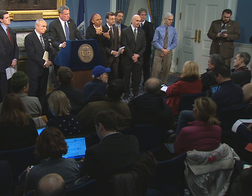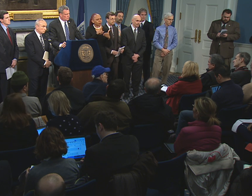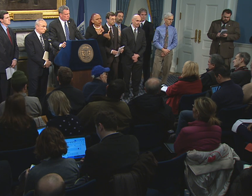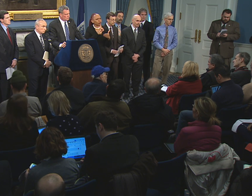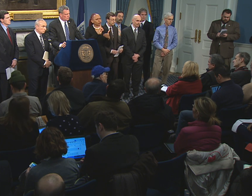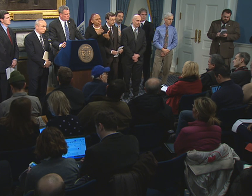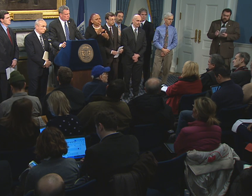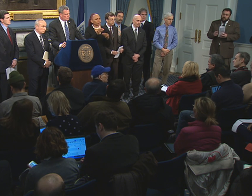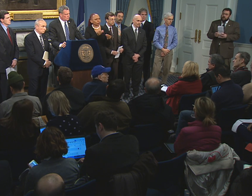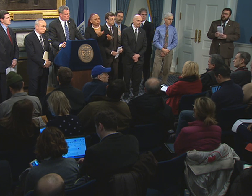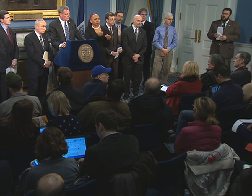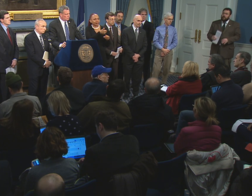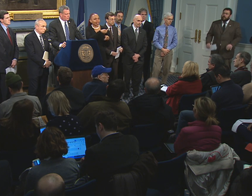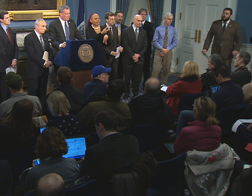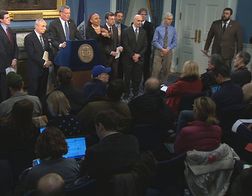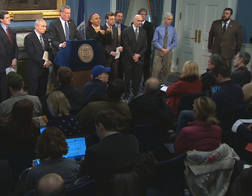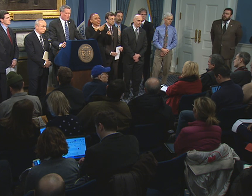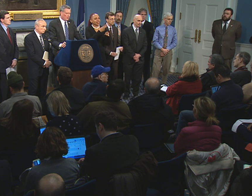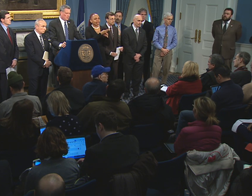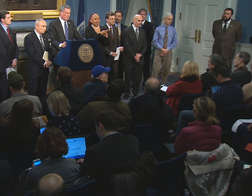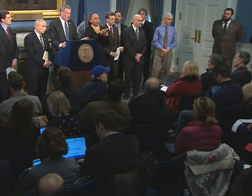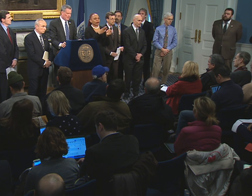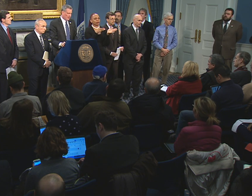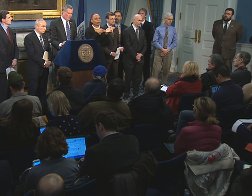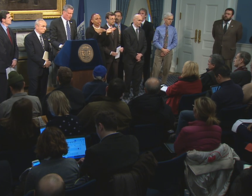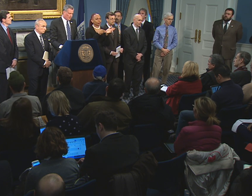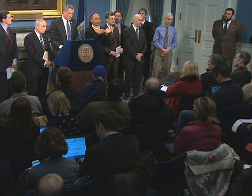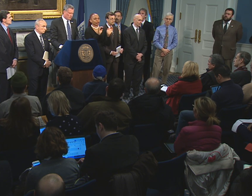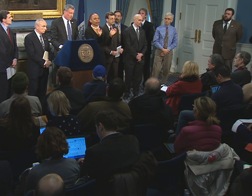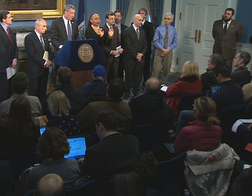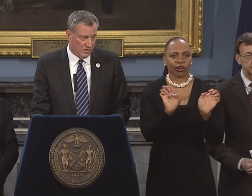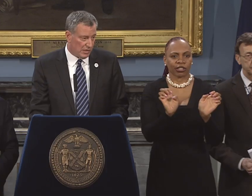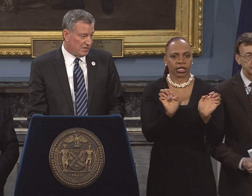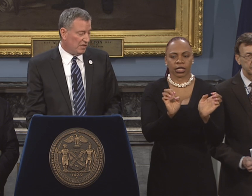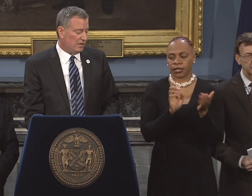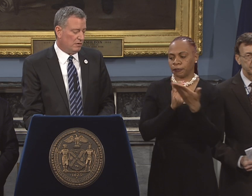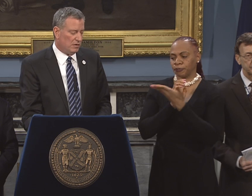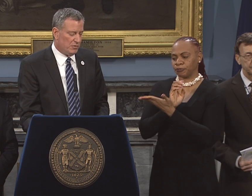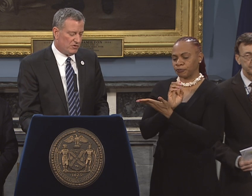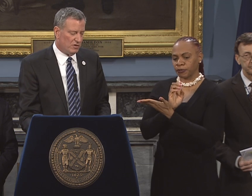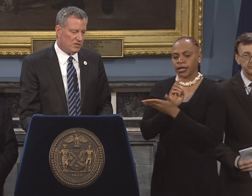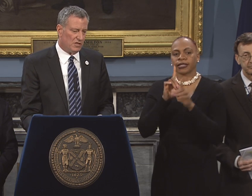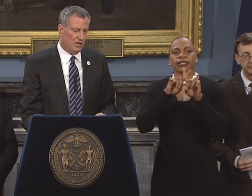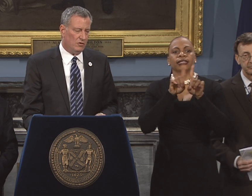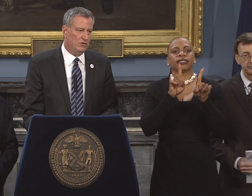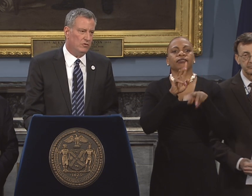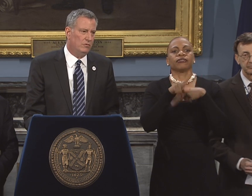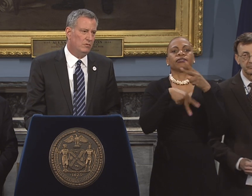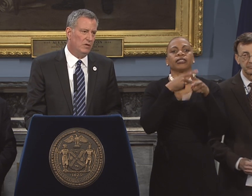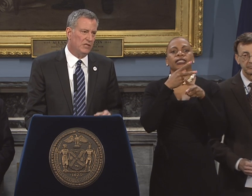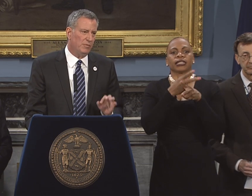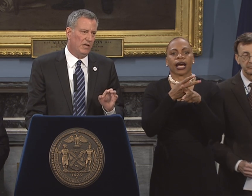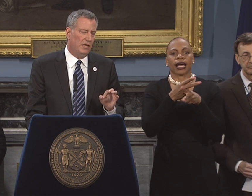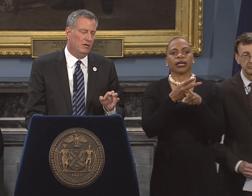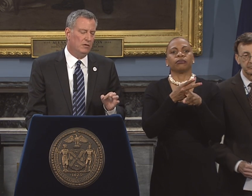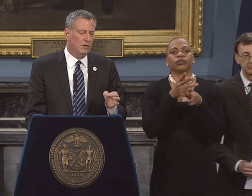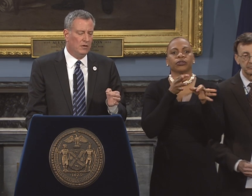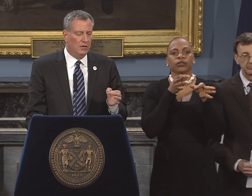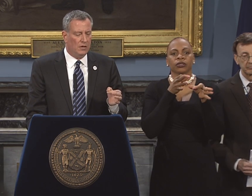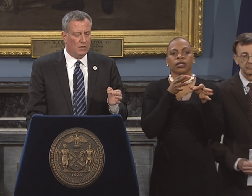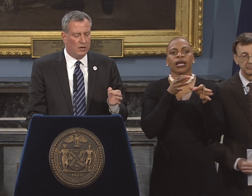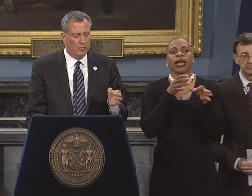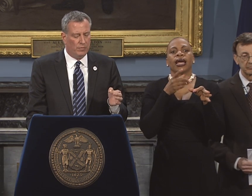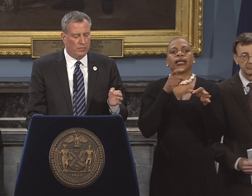other fire or any other medical emergency? Let's break down, I think, because there's different types. I'd like Commissioner Cassano to explain.